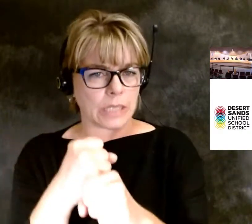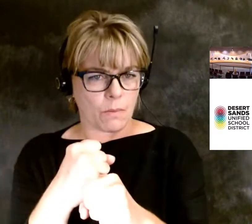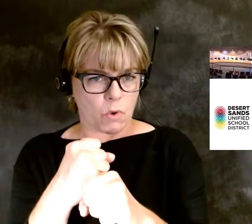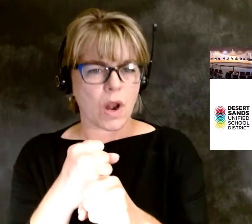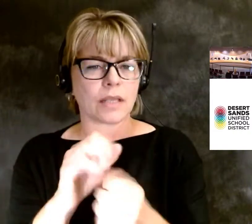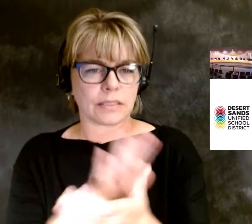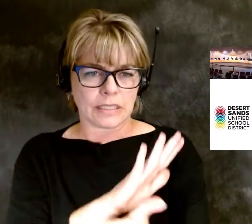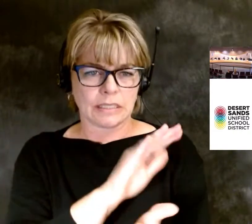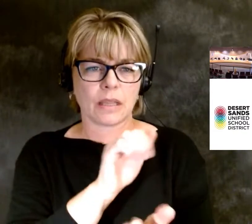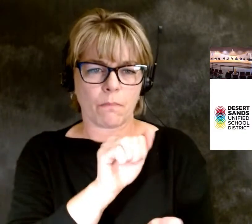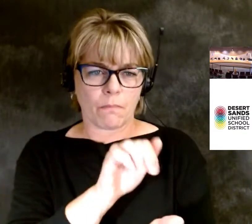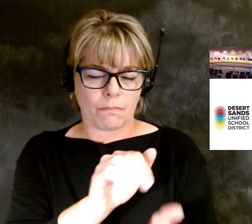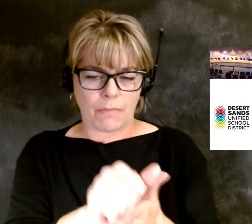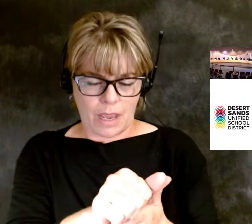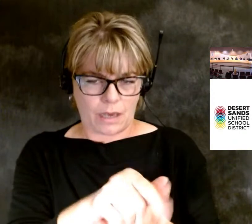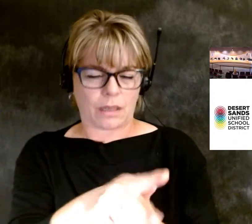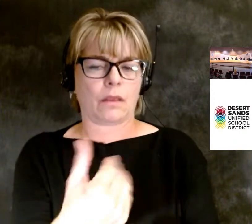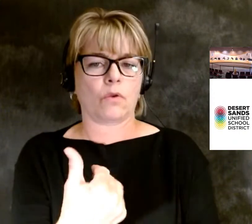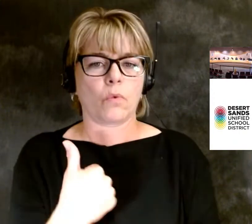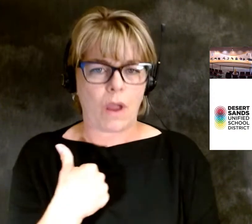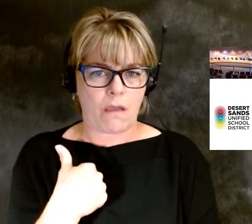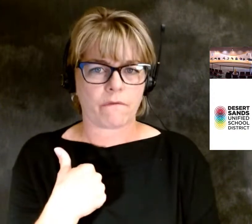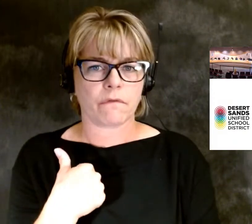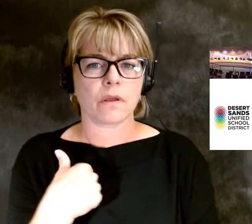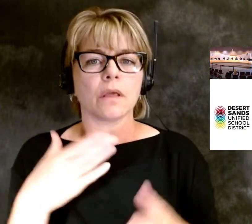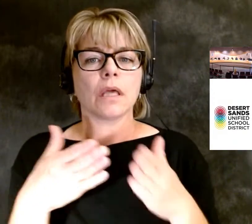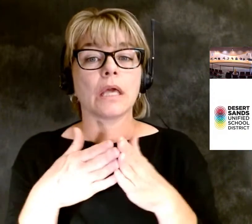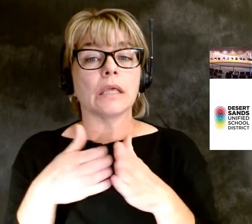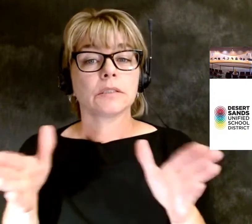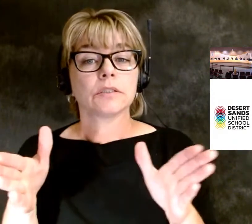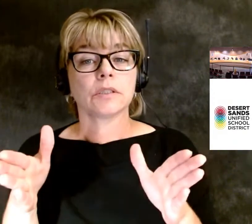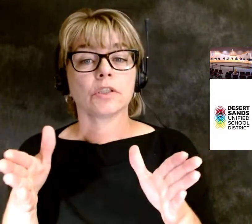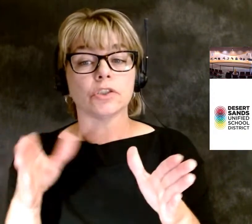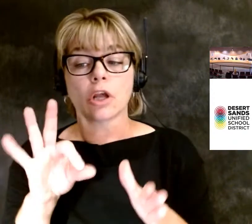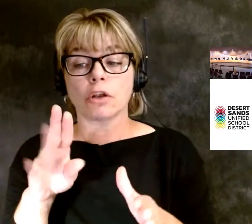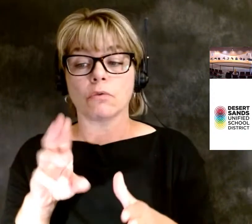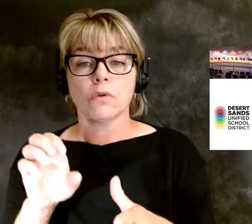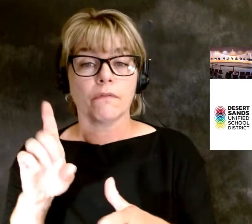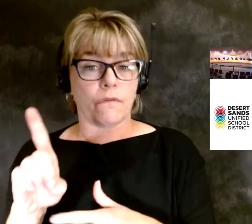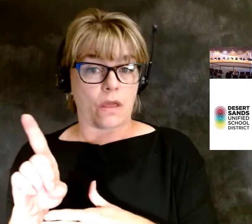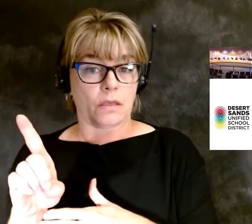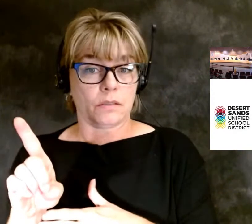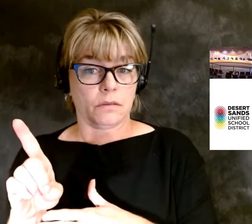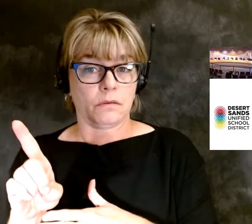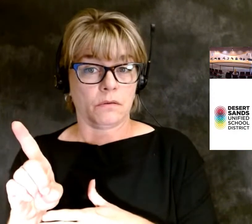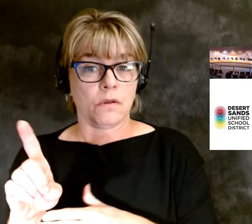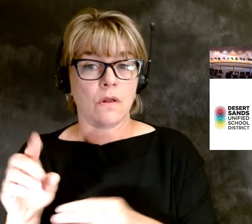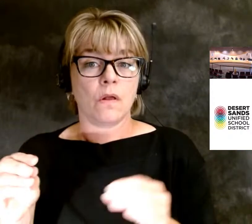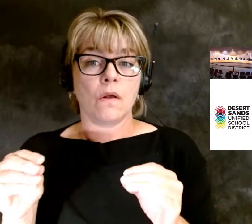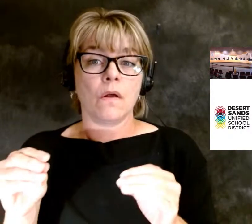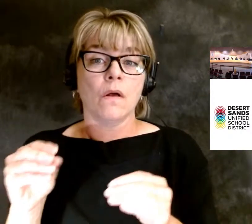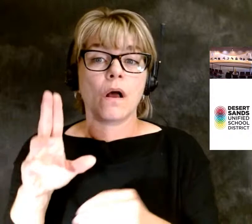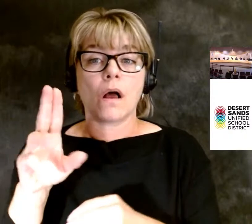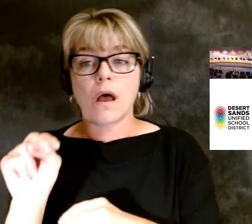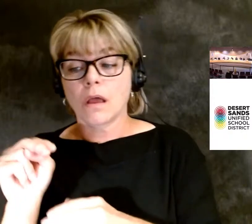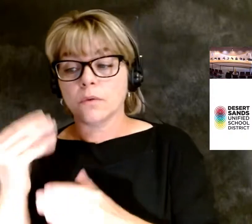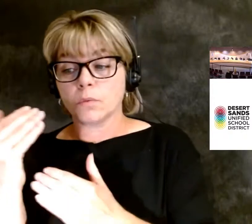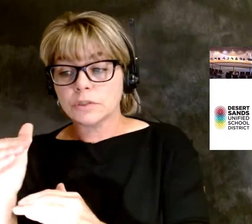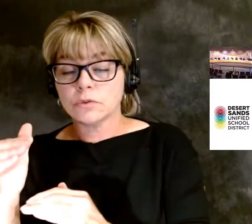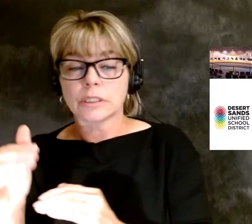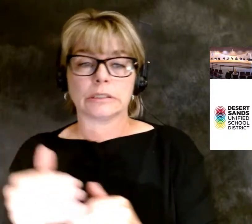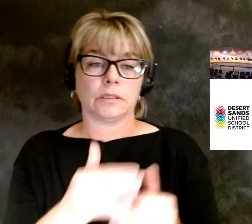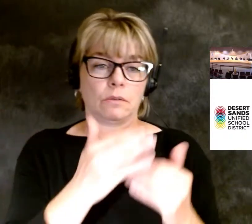general fund, both the unrestricted discretionary side and the restricted, more targeted program side, all in